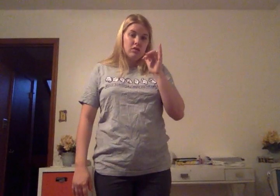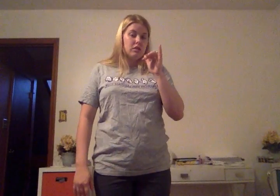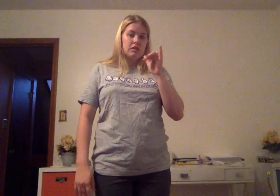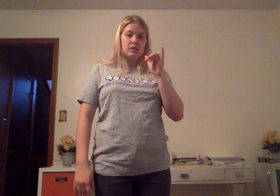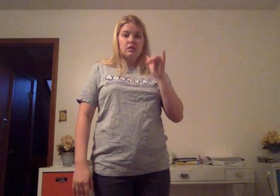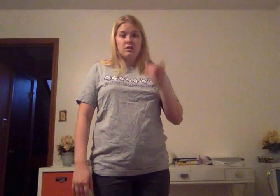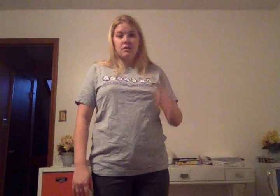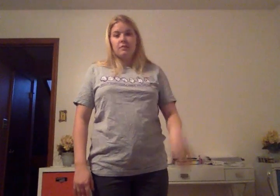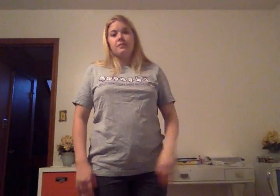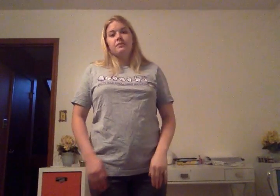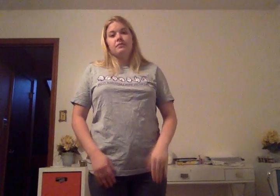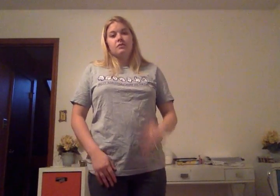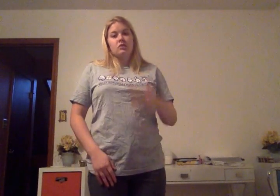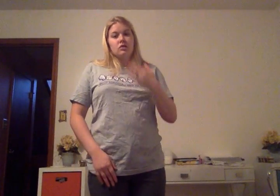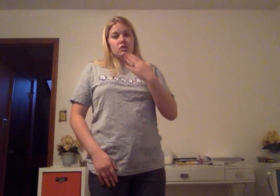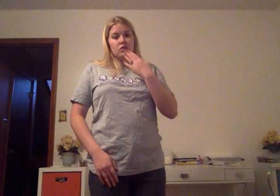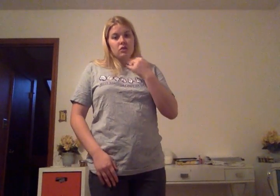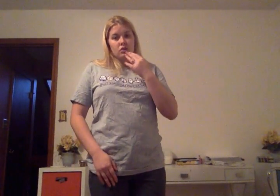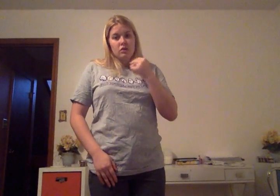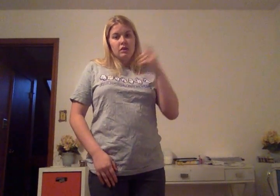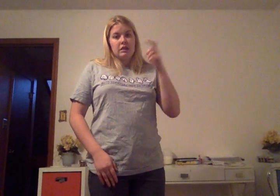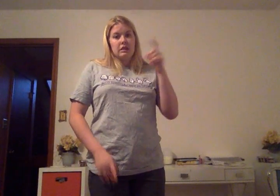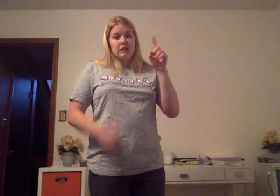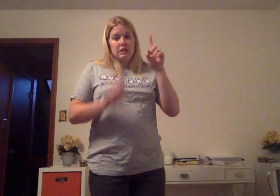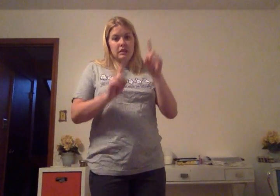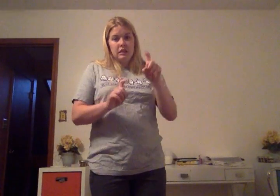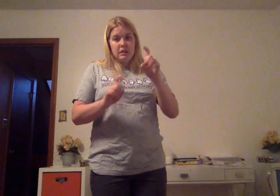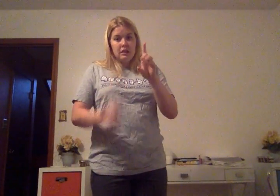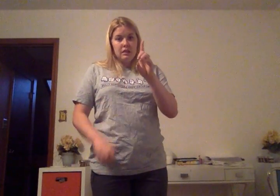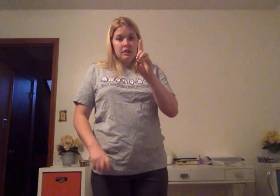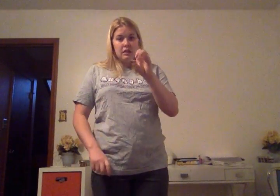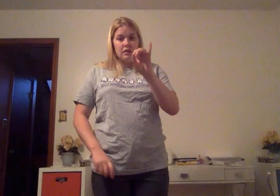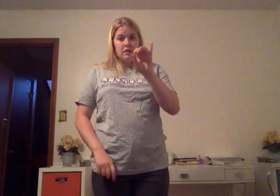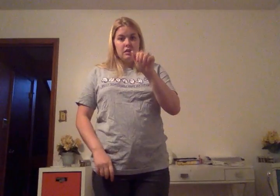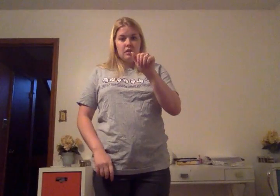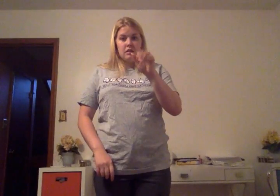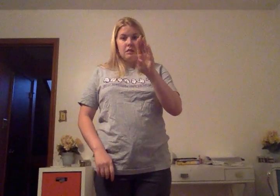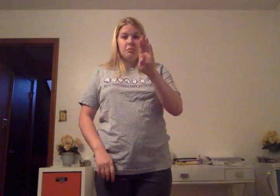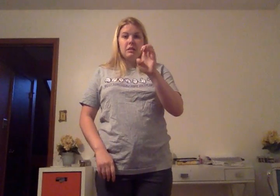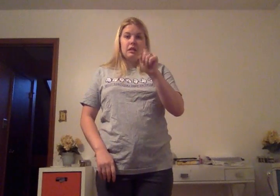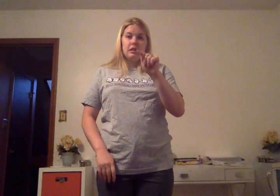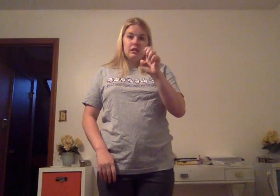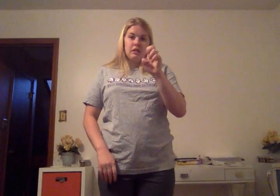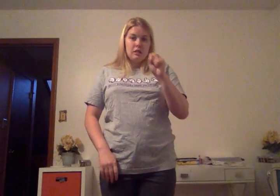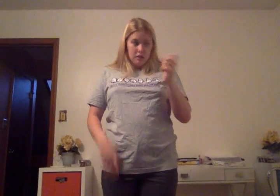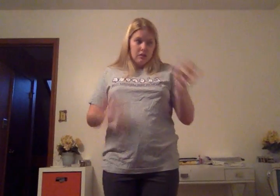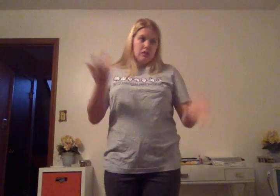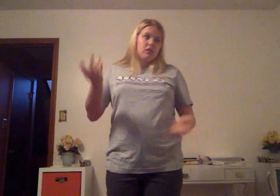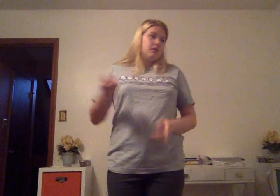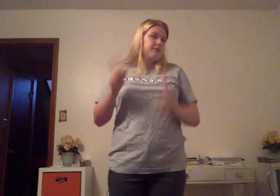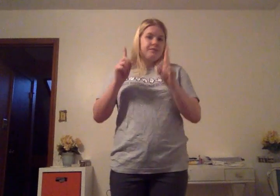then after you've had sugar, because diabetes is a risk, and that runs in my family. So it was a whole process, but with